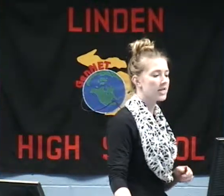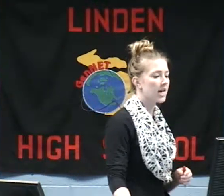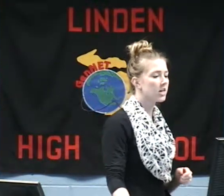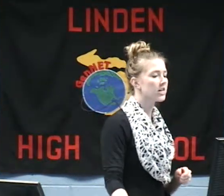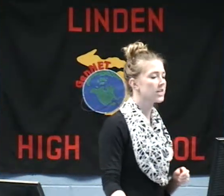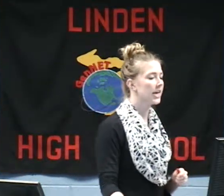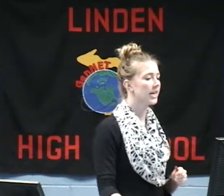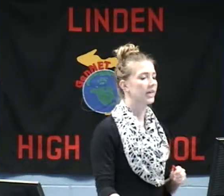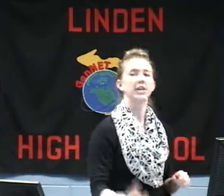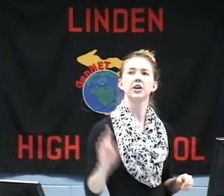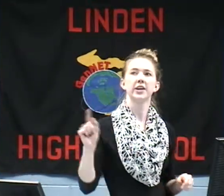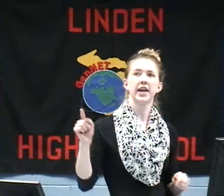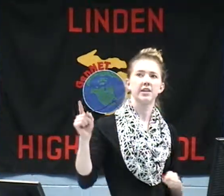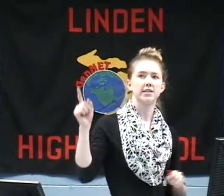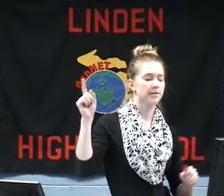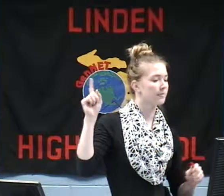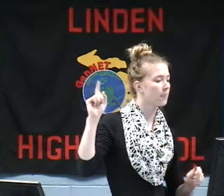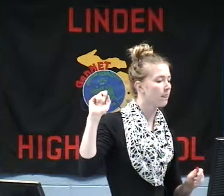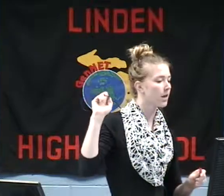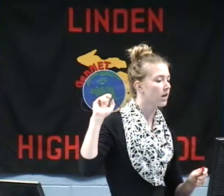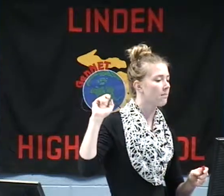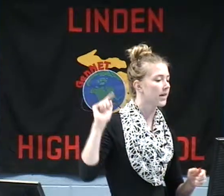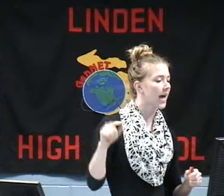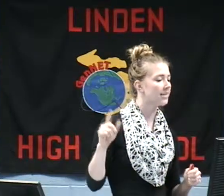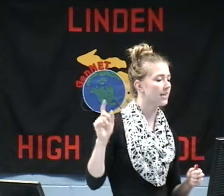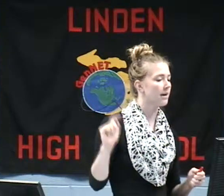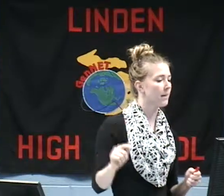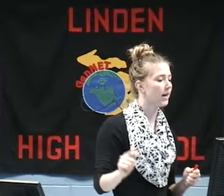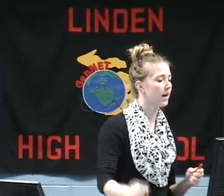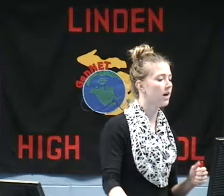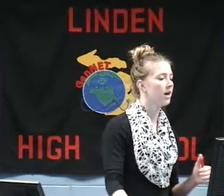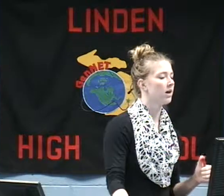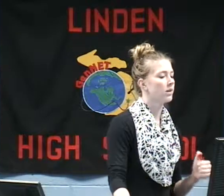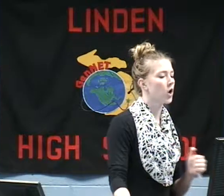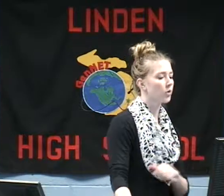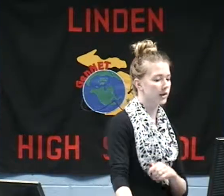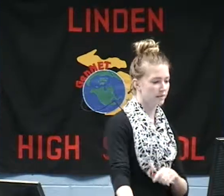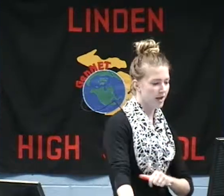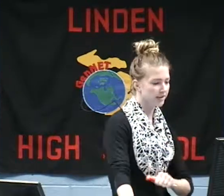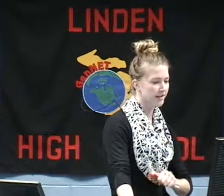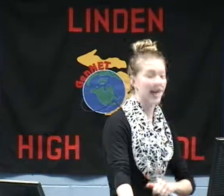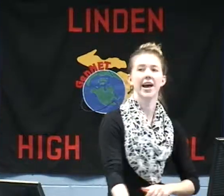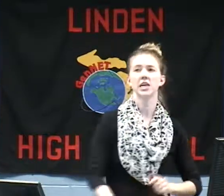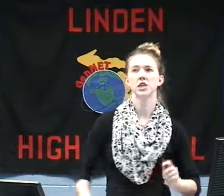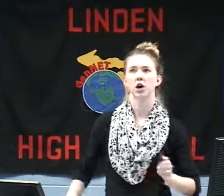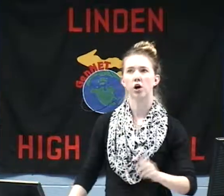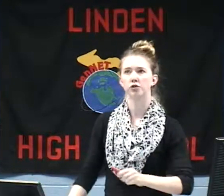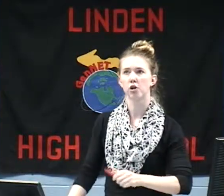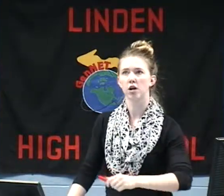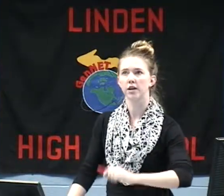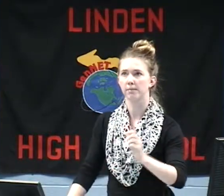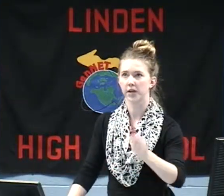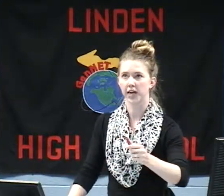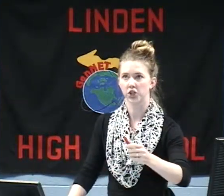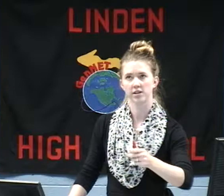Taylor and Delaney, hearing aids. Mackenzie and Mika, cochlear implants and the cultural implications of